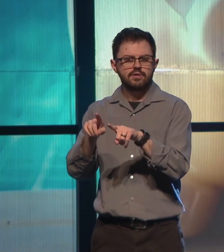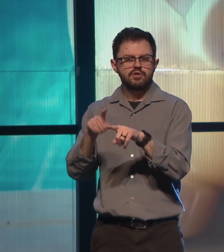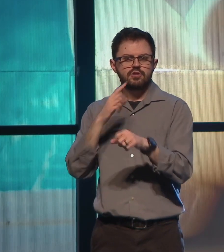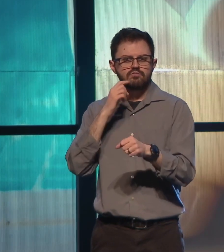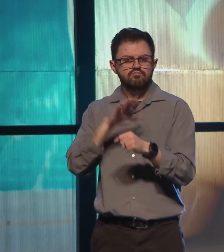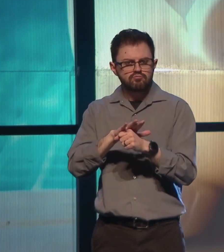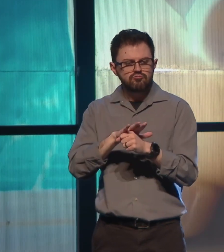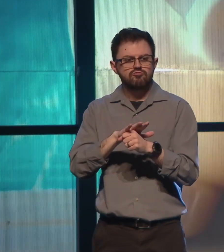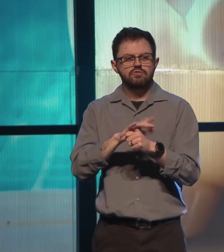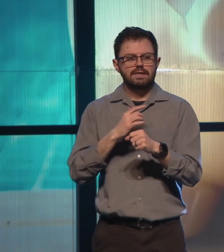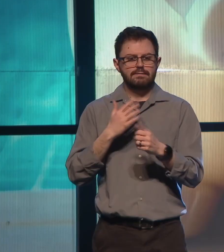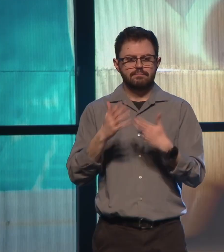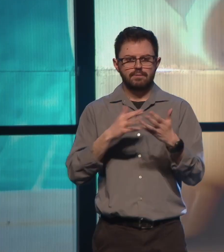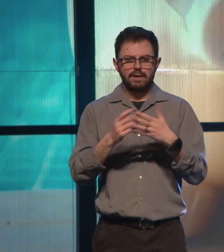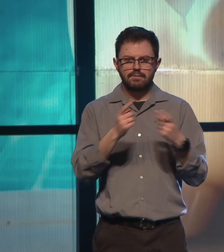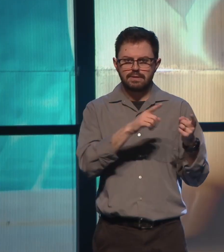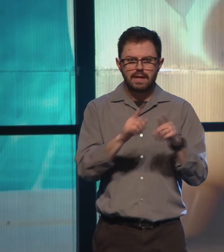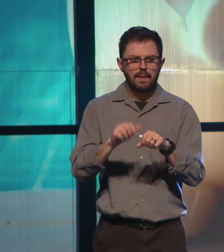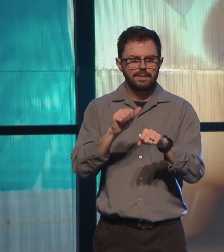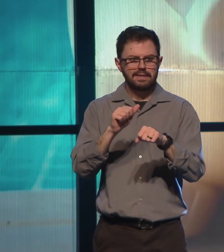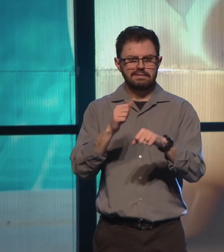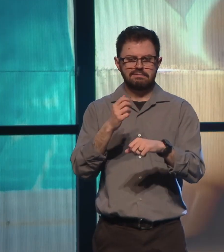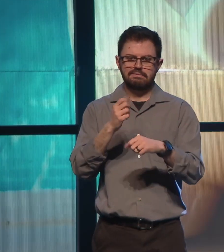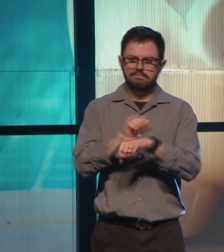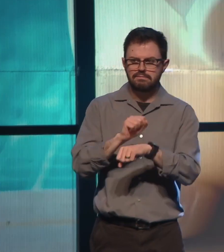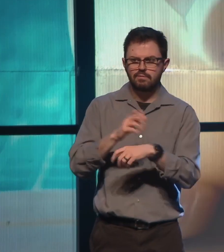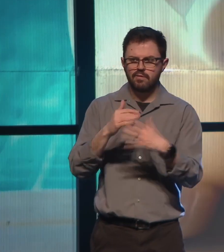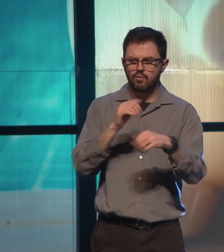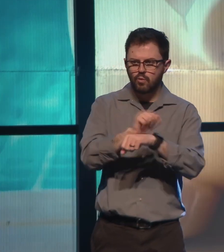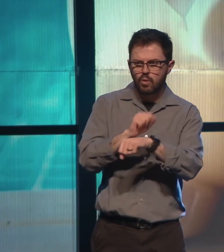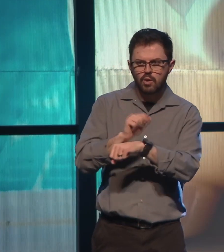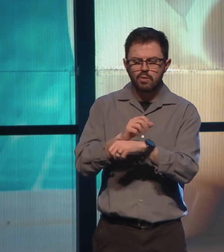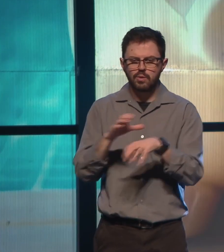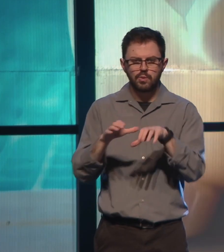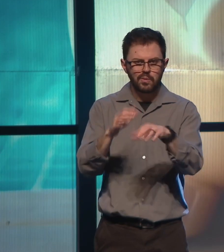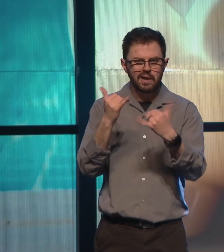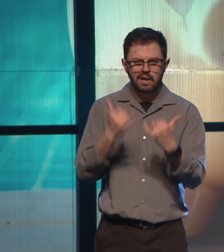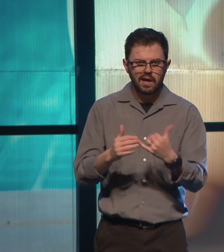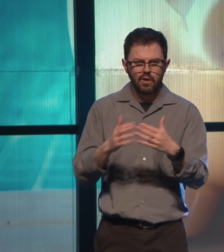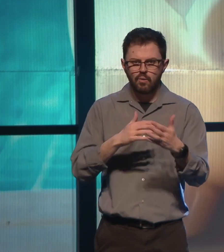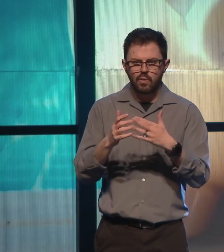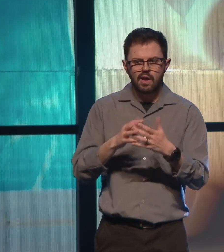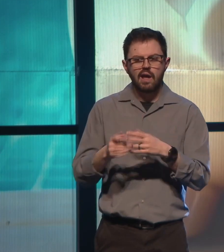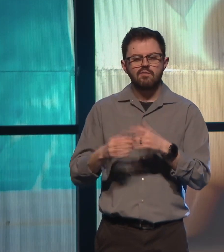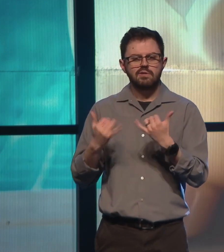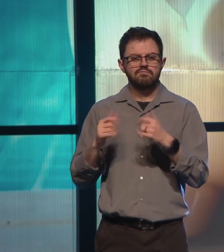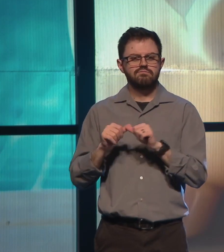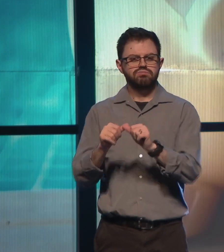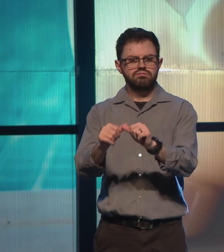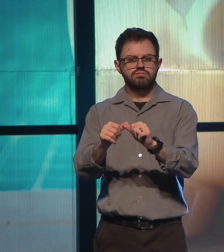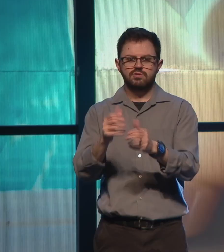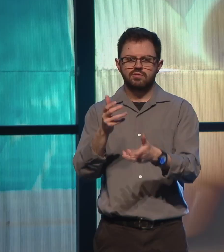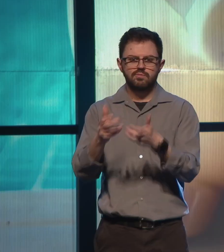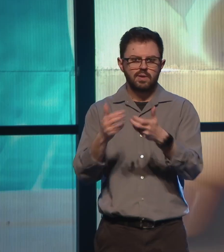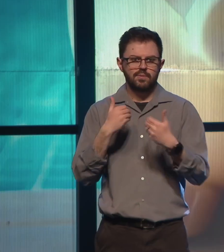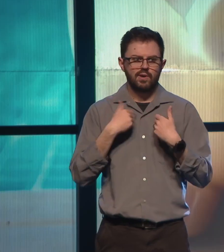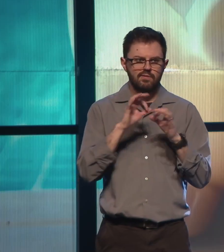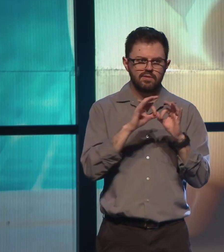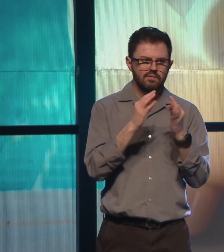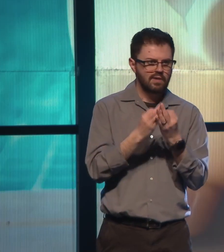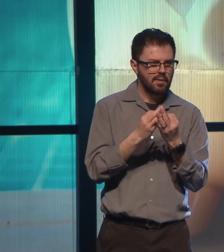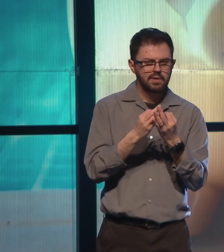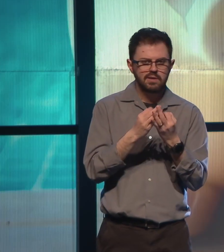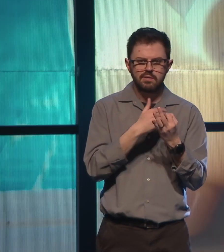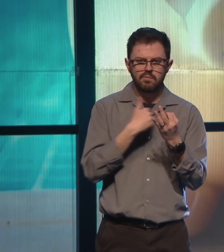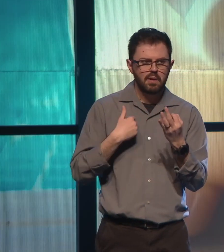work is going to continue on, right? So maybe you give regularly to Crossroads. Maybe you support an ongoing work. You have a family member who's doing nonprofit work, whatever